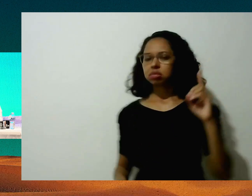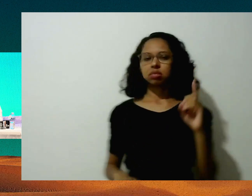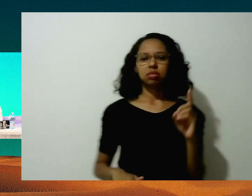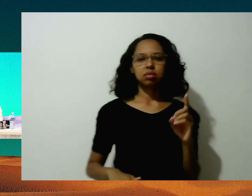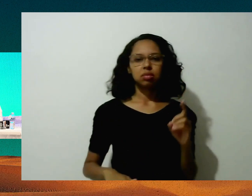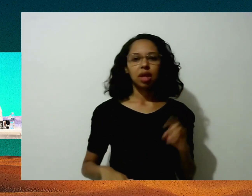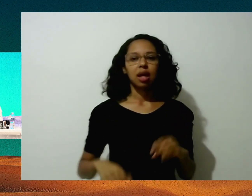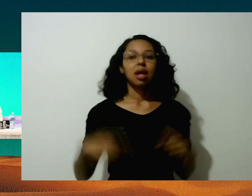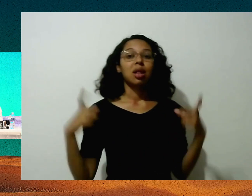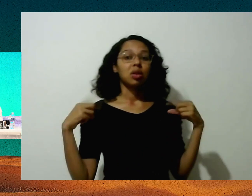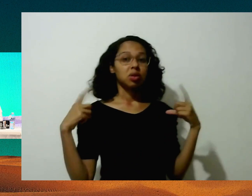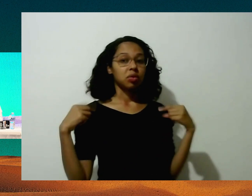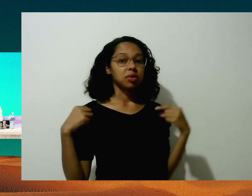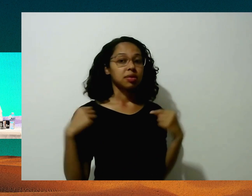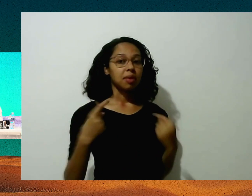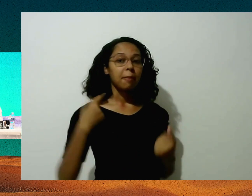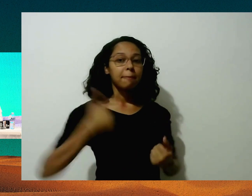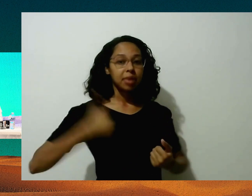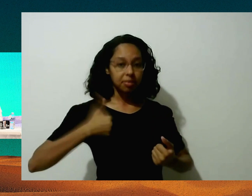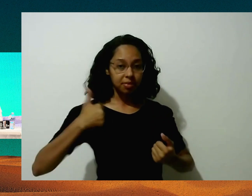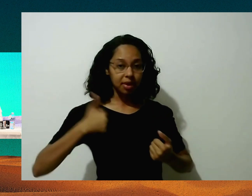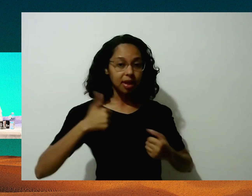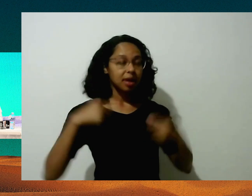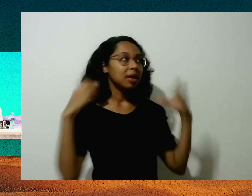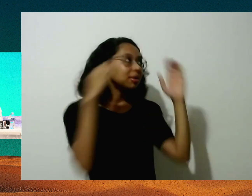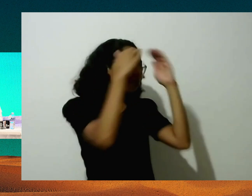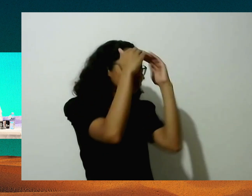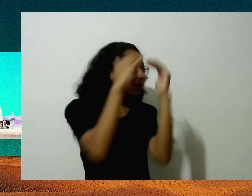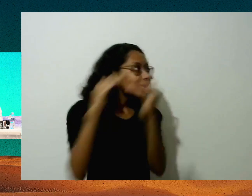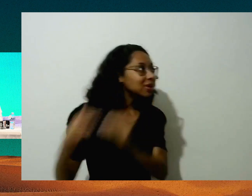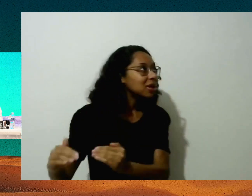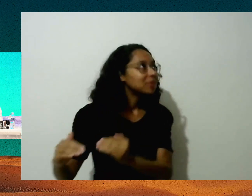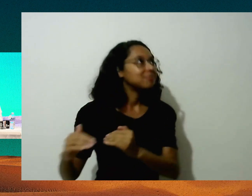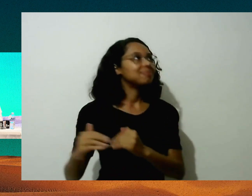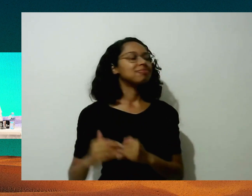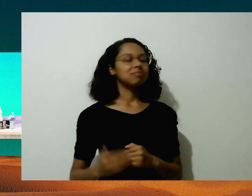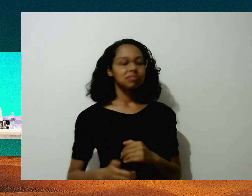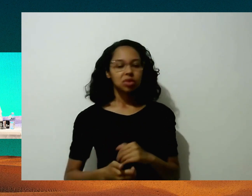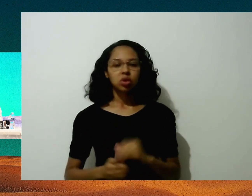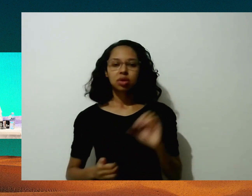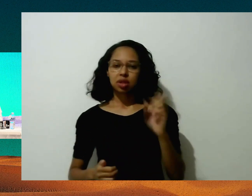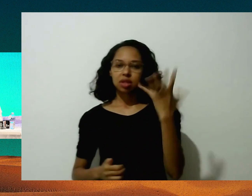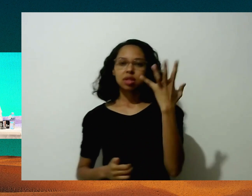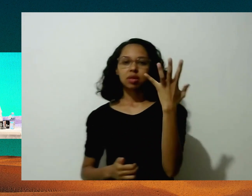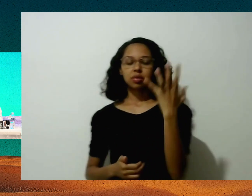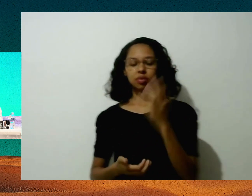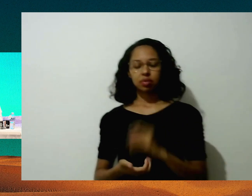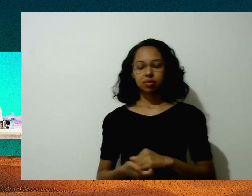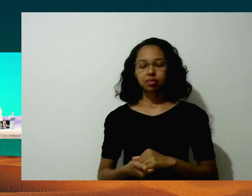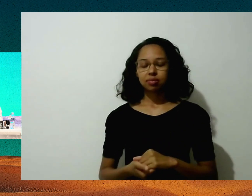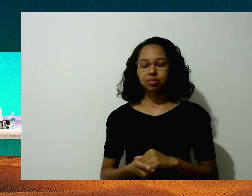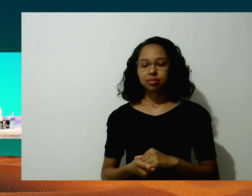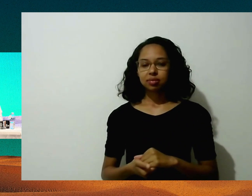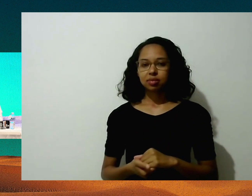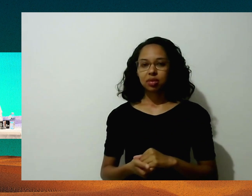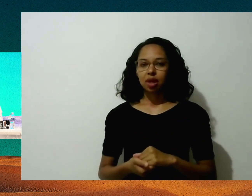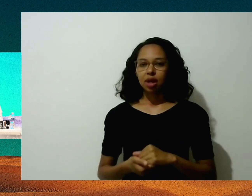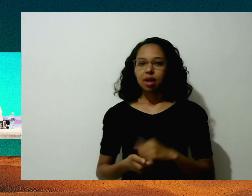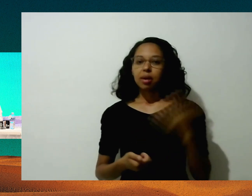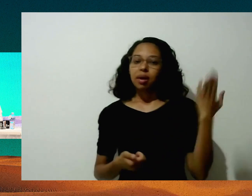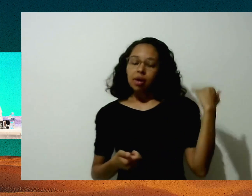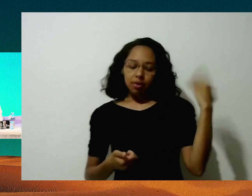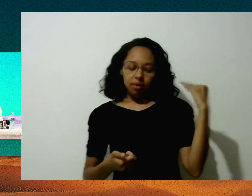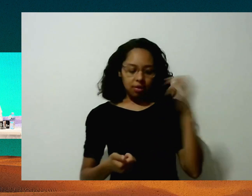houve no universo. That was the first rebellion in the universe. Irmãos, eu mostrei em algumas mensagens passadas